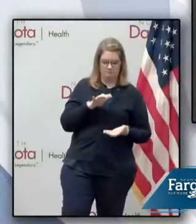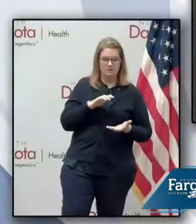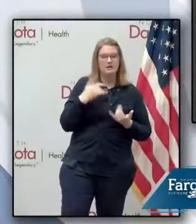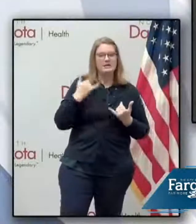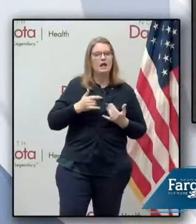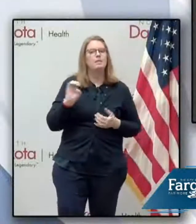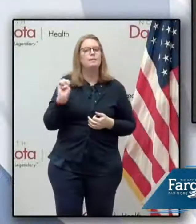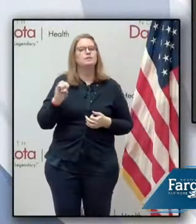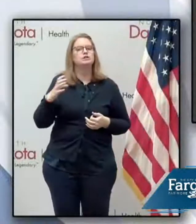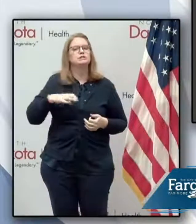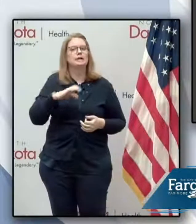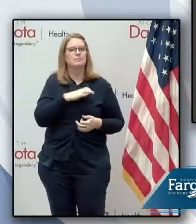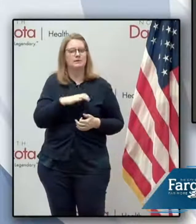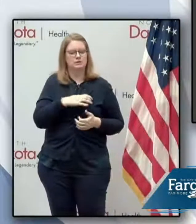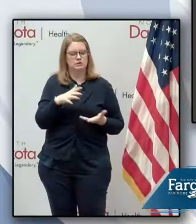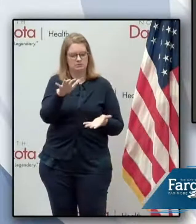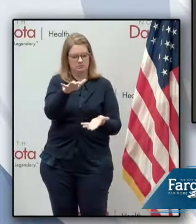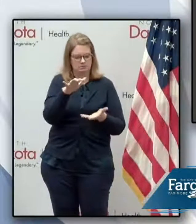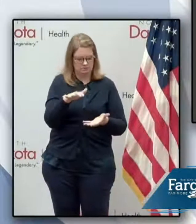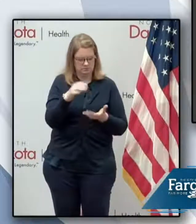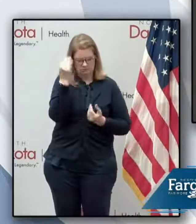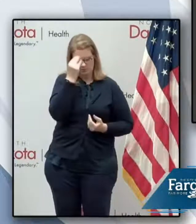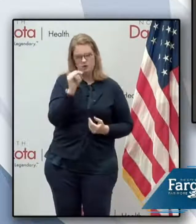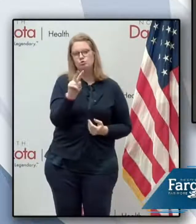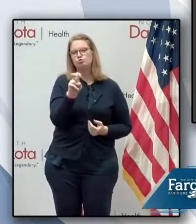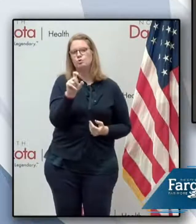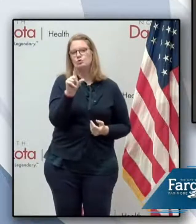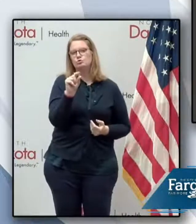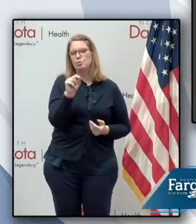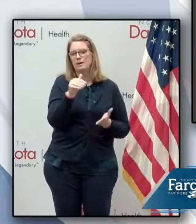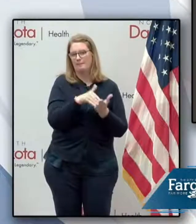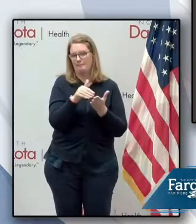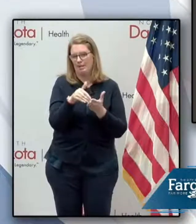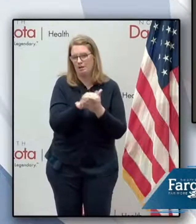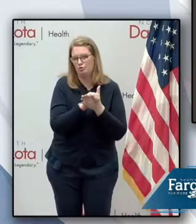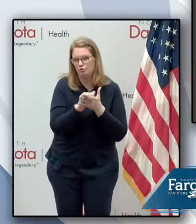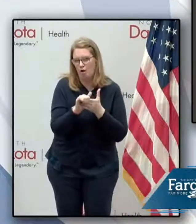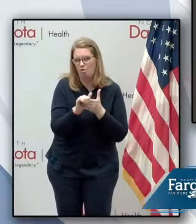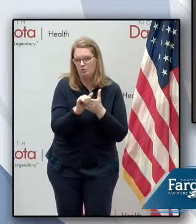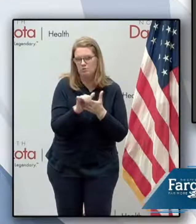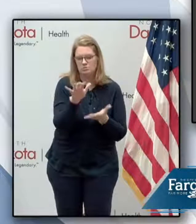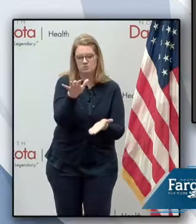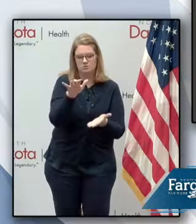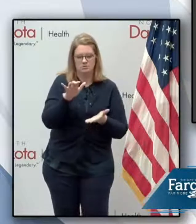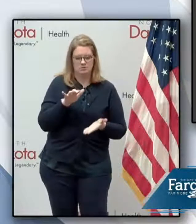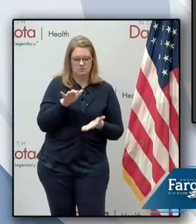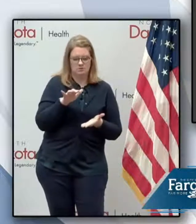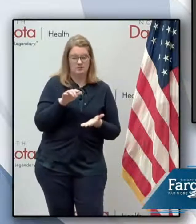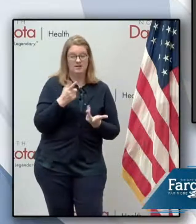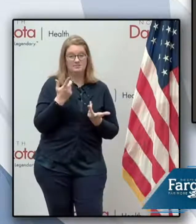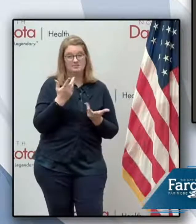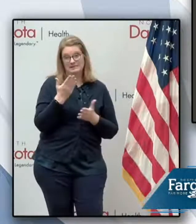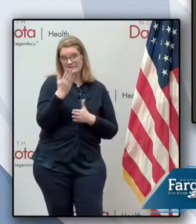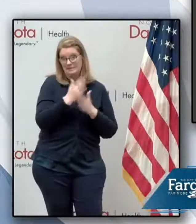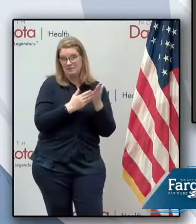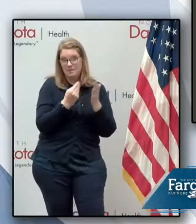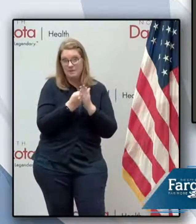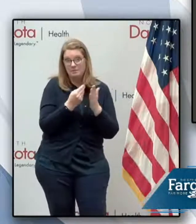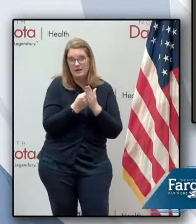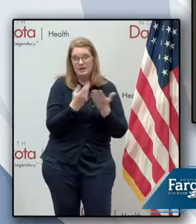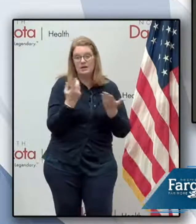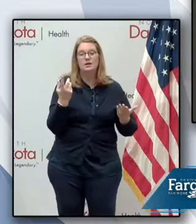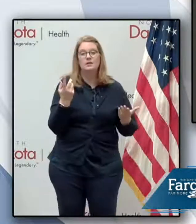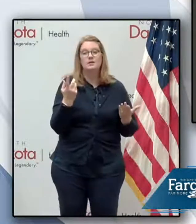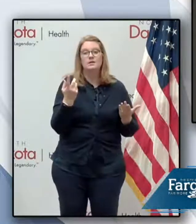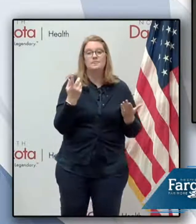an opportunity to consider $220 million that was turned back. Some of that was because we